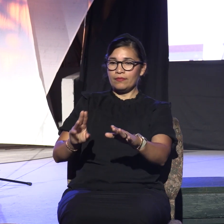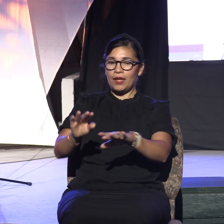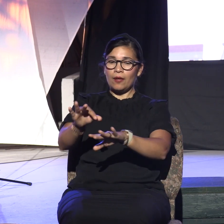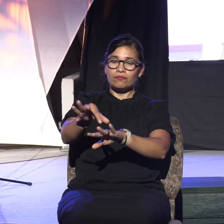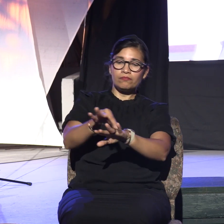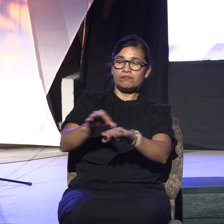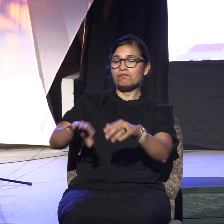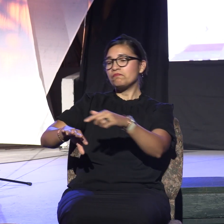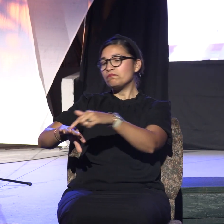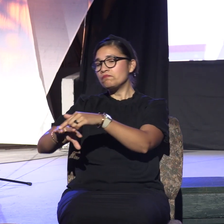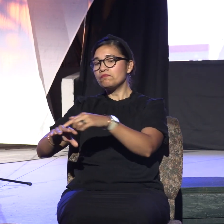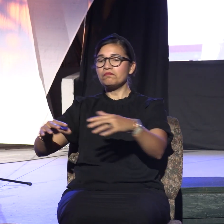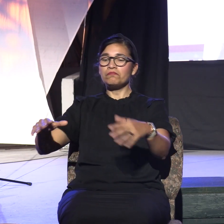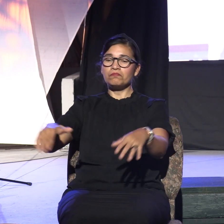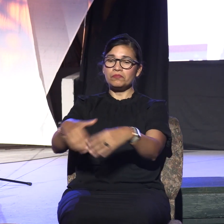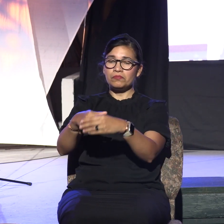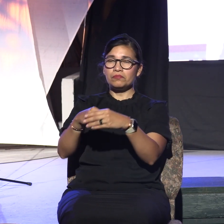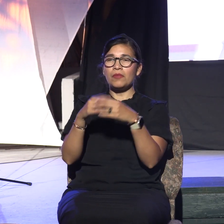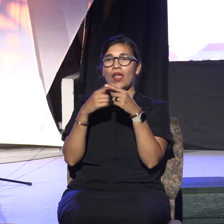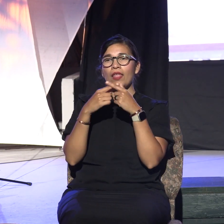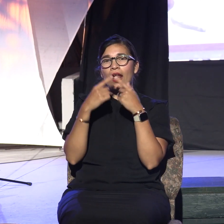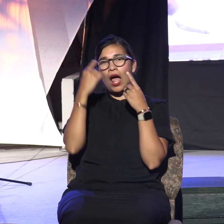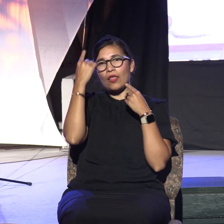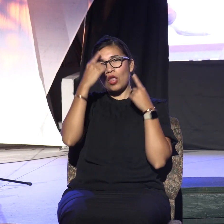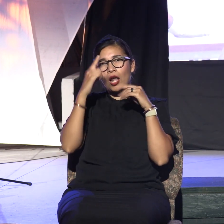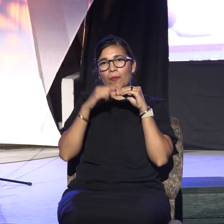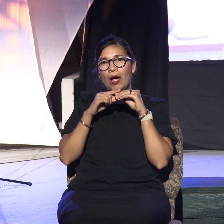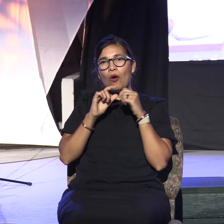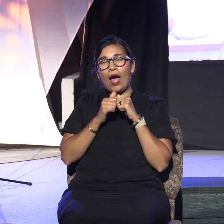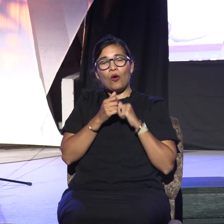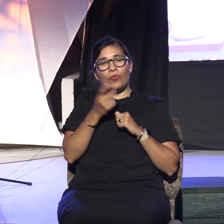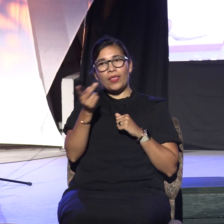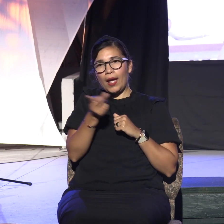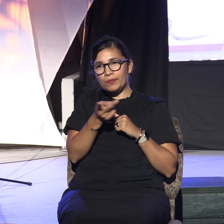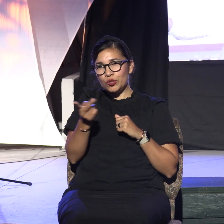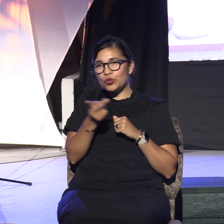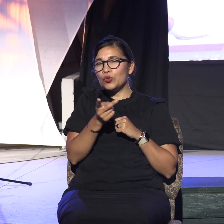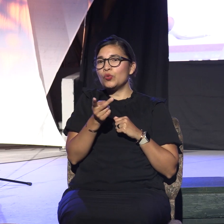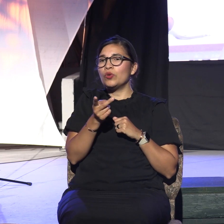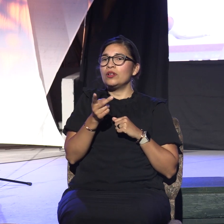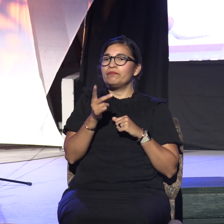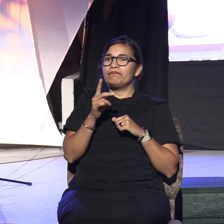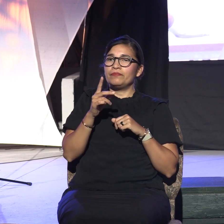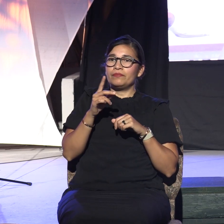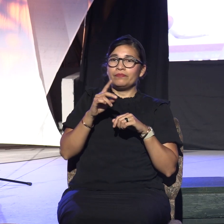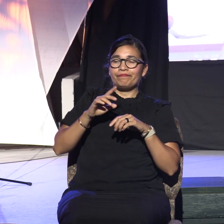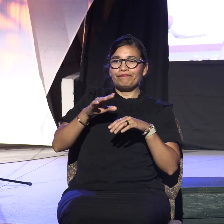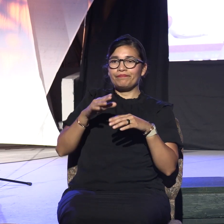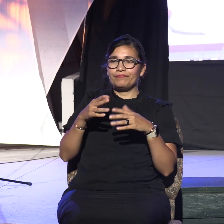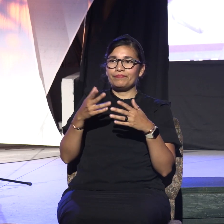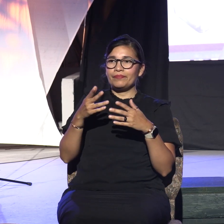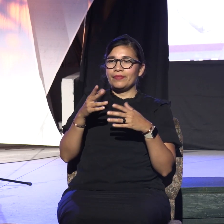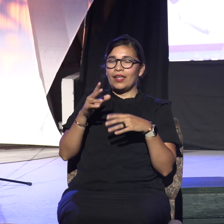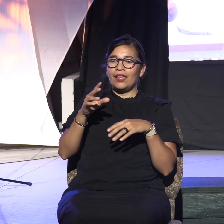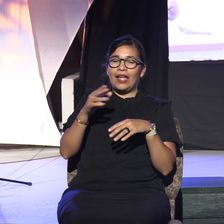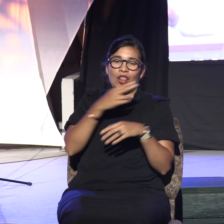there, sweetheart. We almost have now. Beautiful little boy, just hang in there. You're doing great.